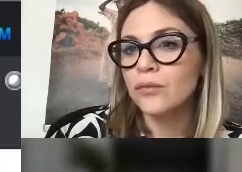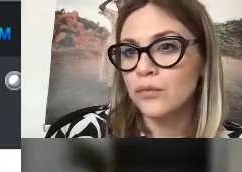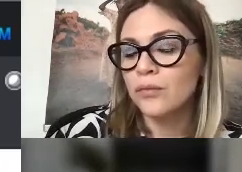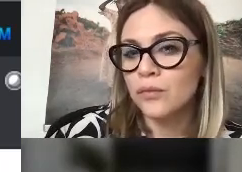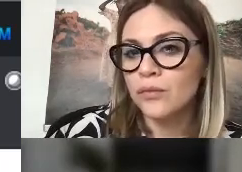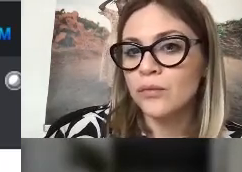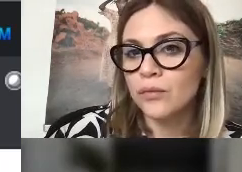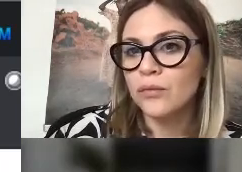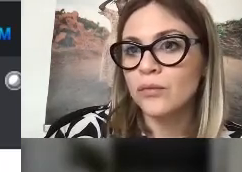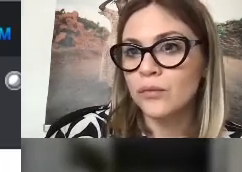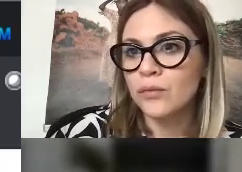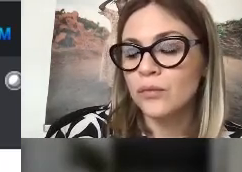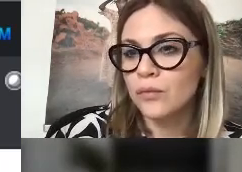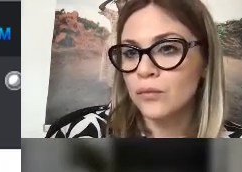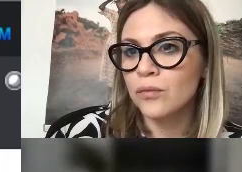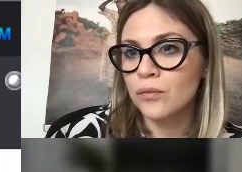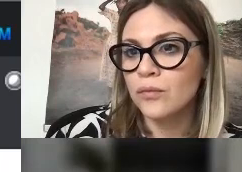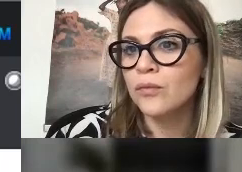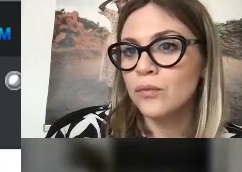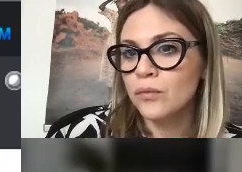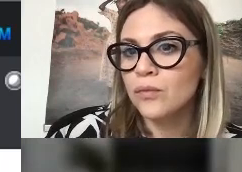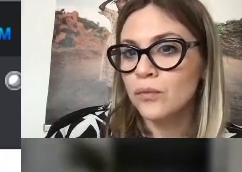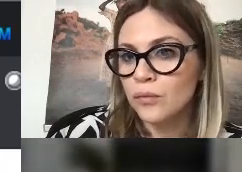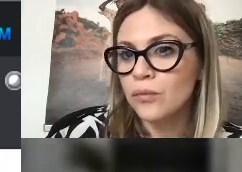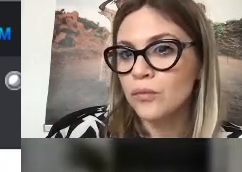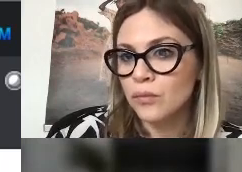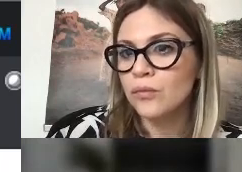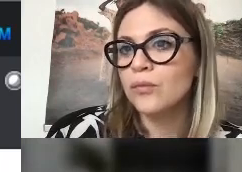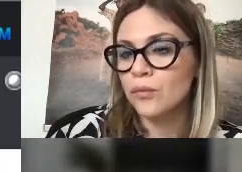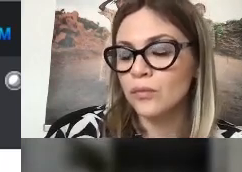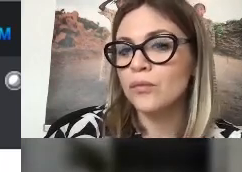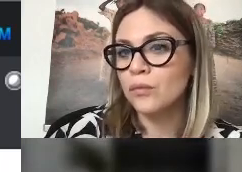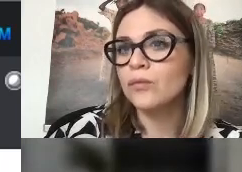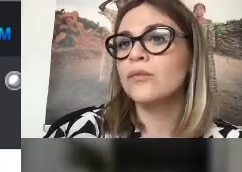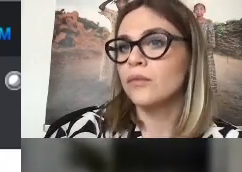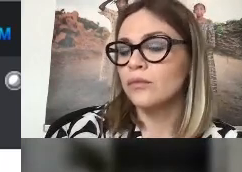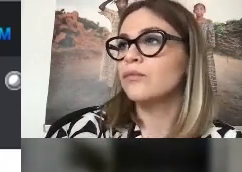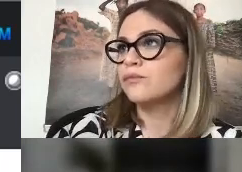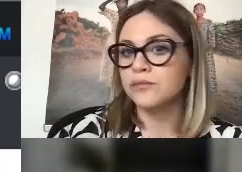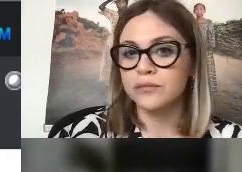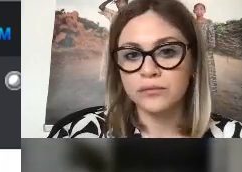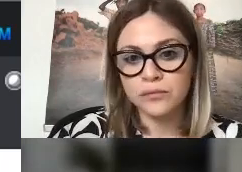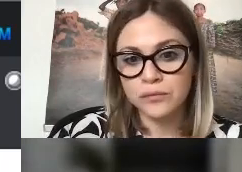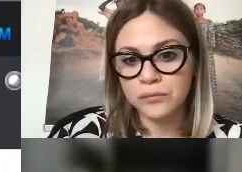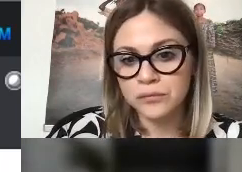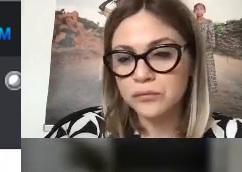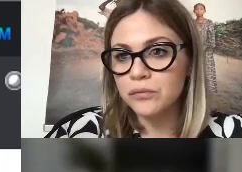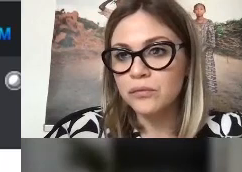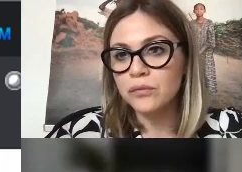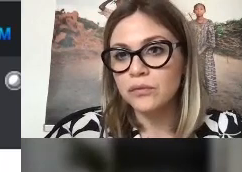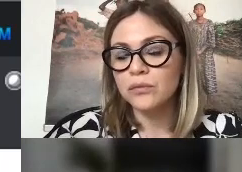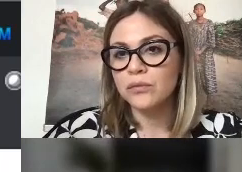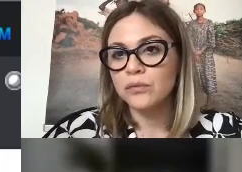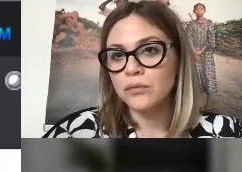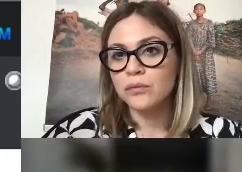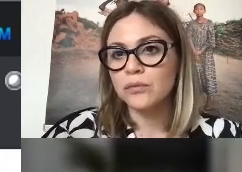rolling it out. And I think that's where governments are still floundering around a lot. And maybe to add, Marie,